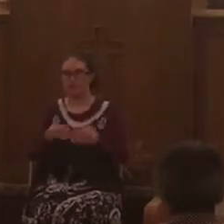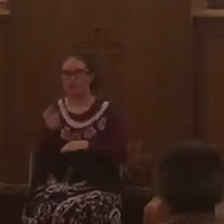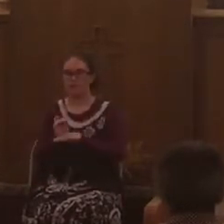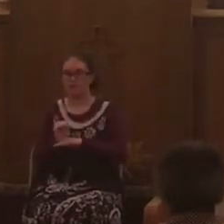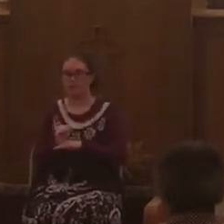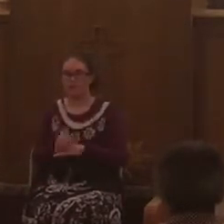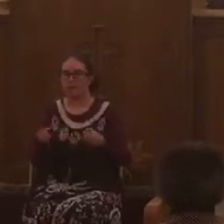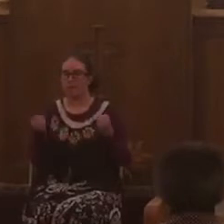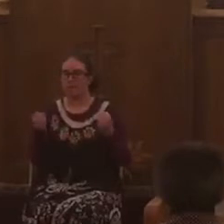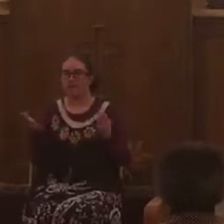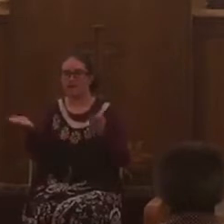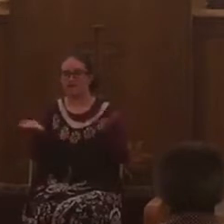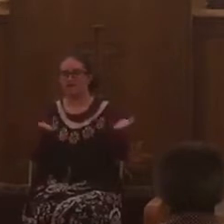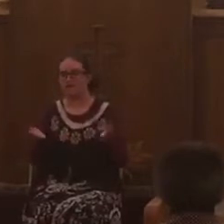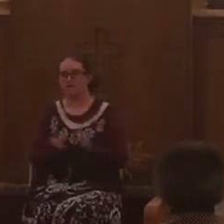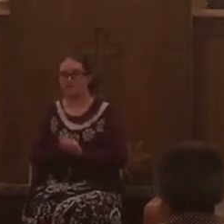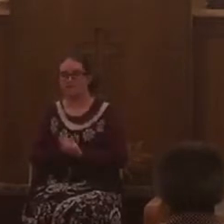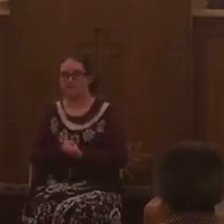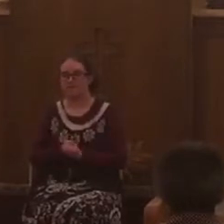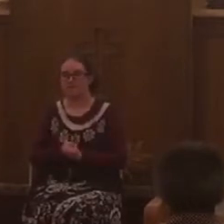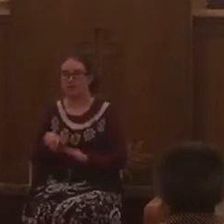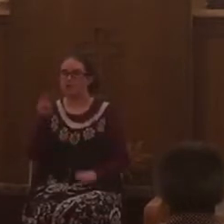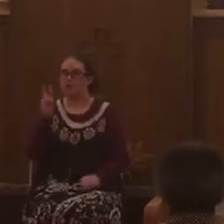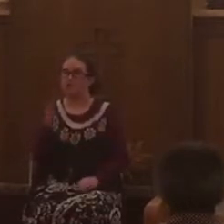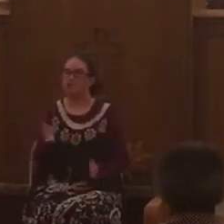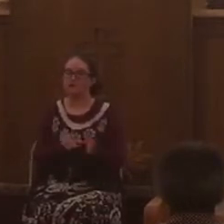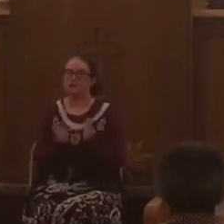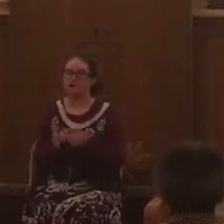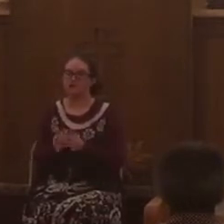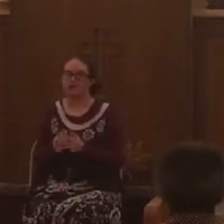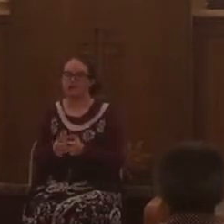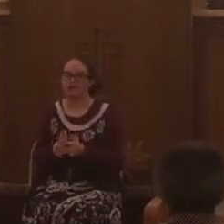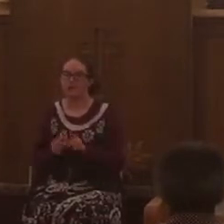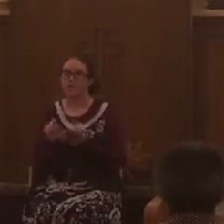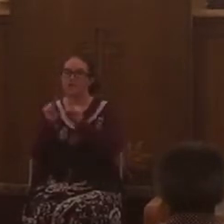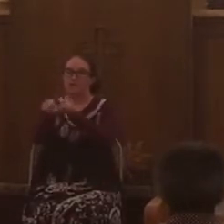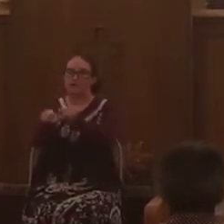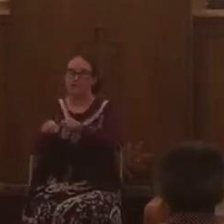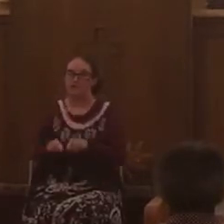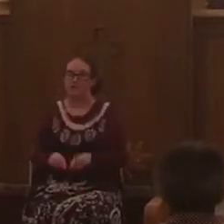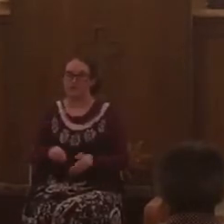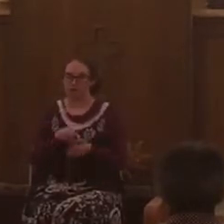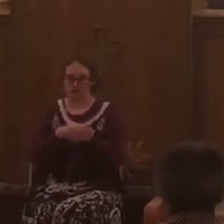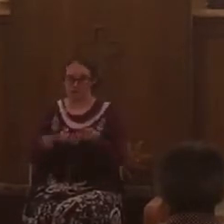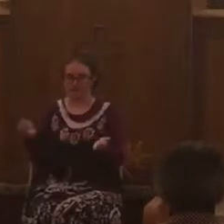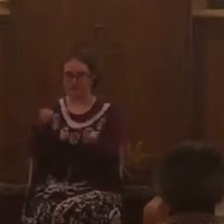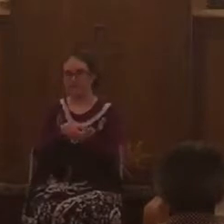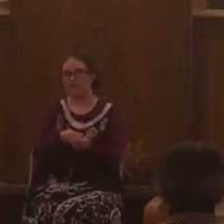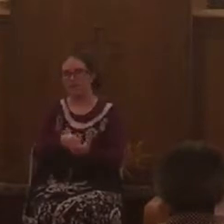several service study, anyway. Notice the two things that Jesus did before he sent them out. Read it again.